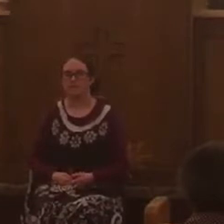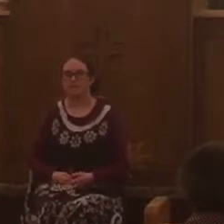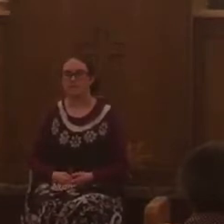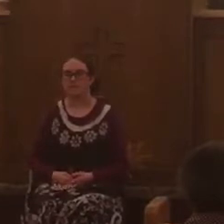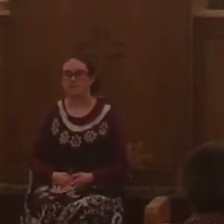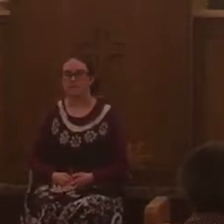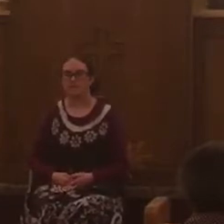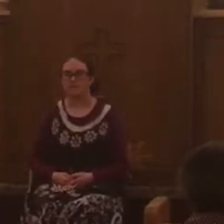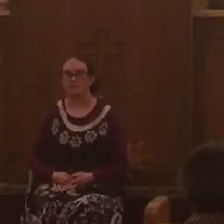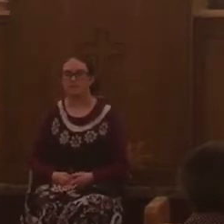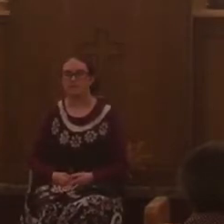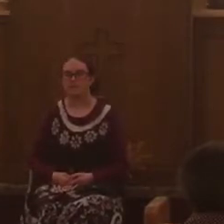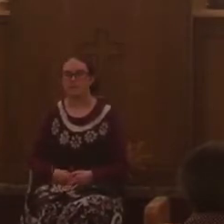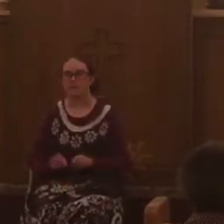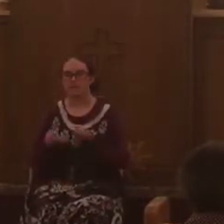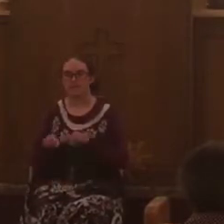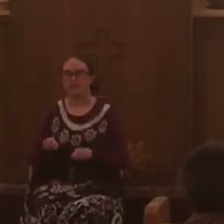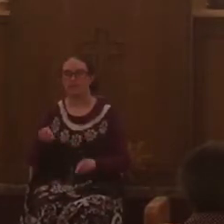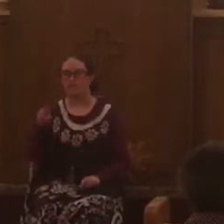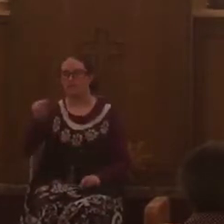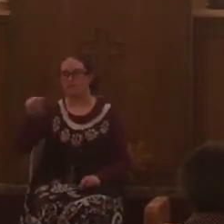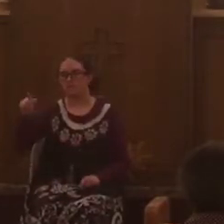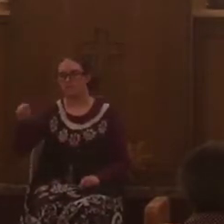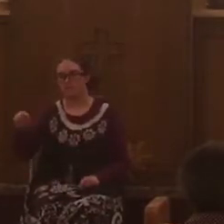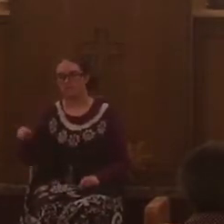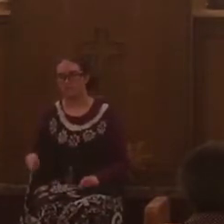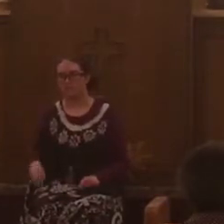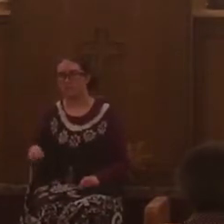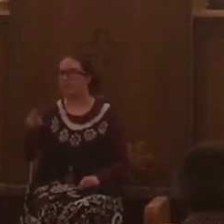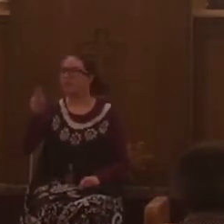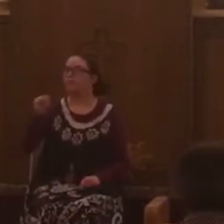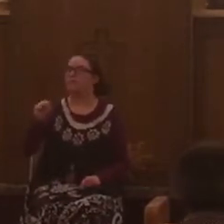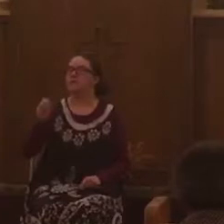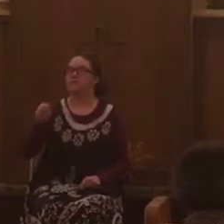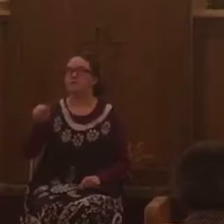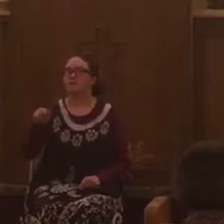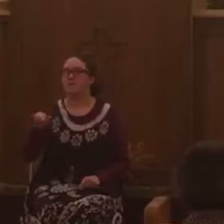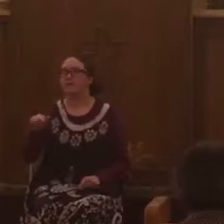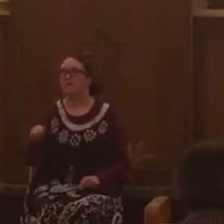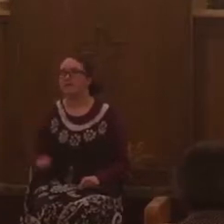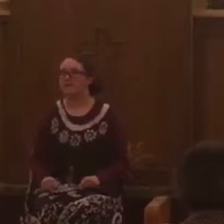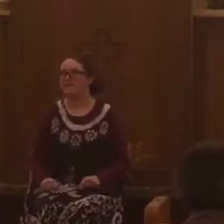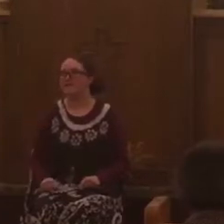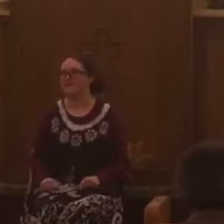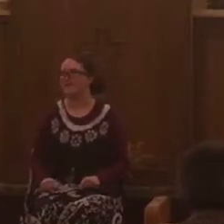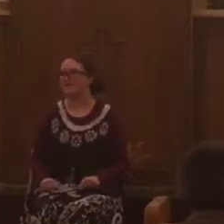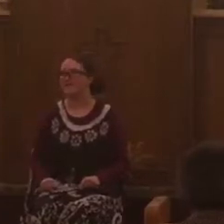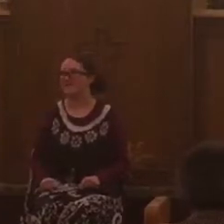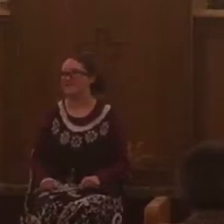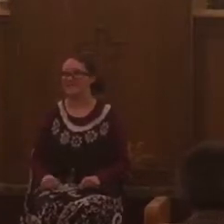Now Jesus said one time to his apostles, I have needs to go to